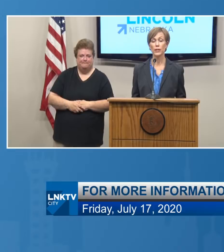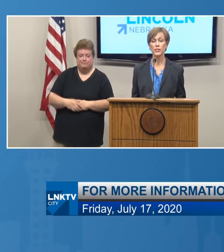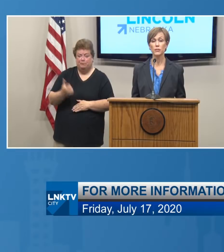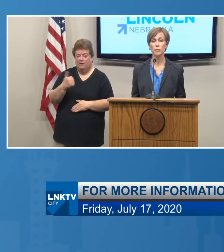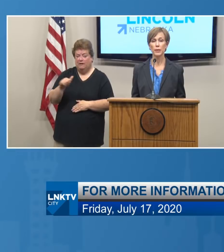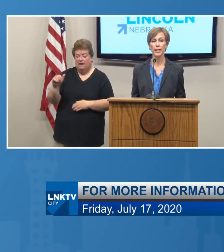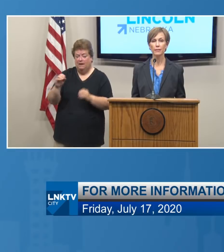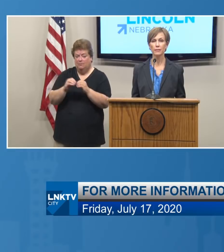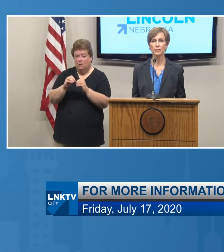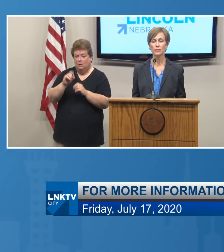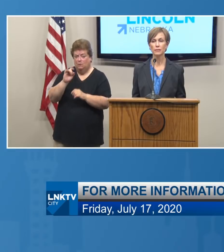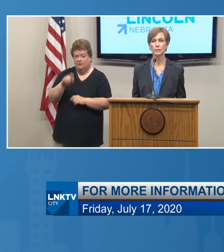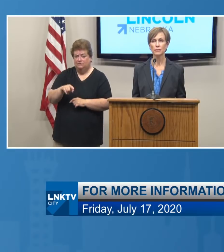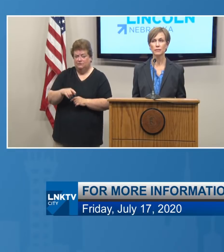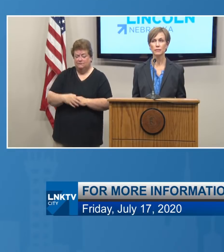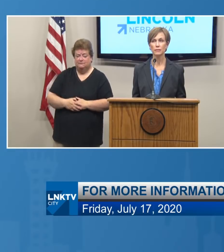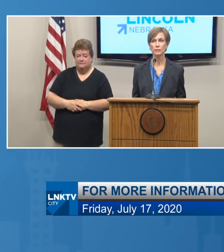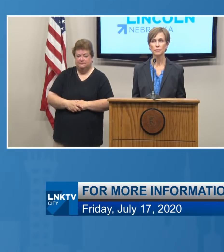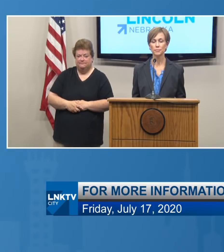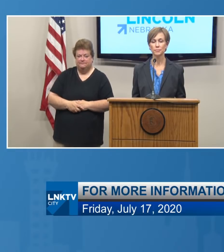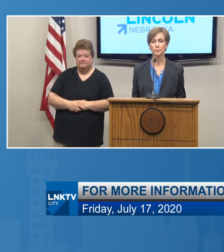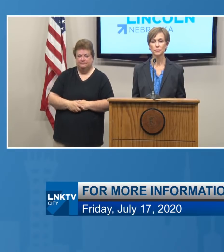Any other questions from the media?